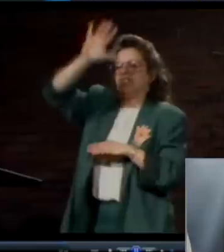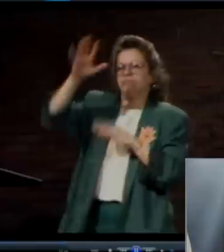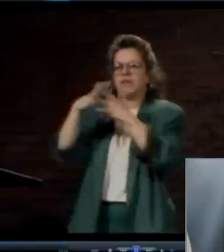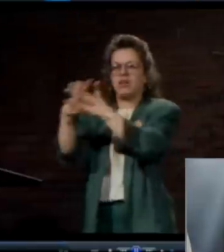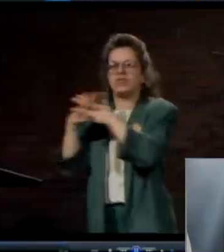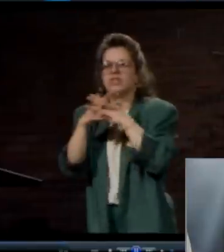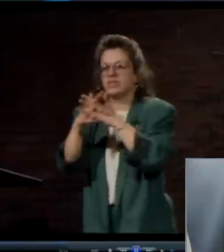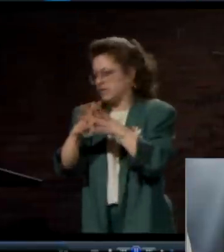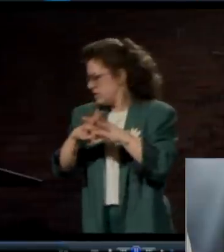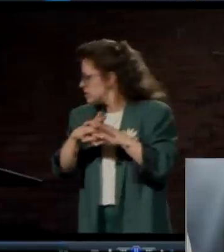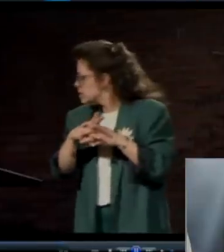answer.